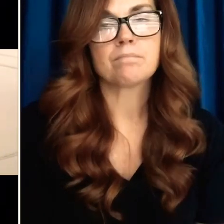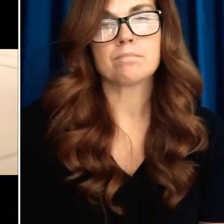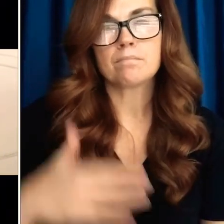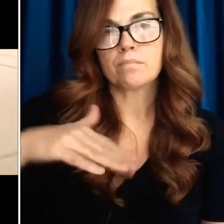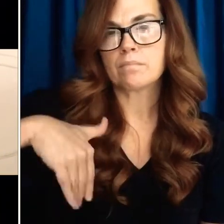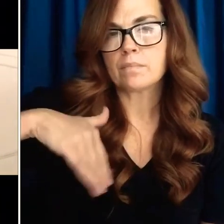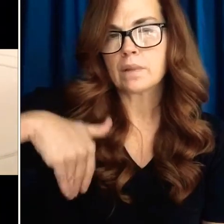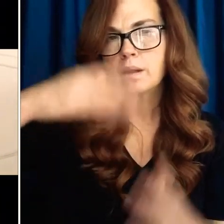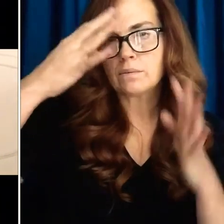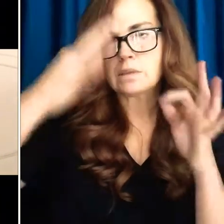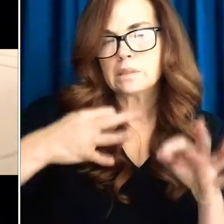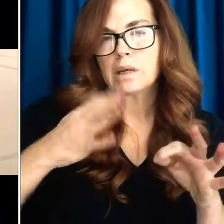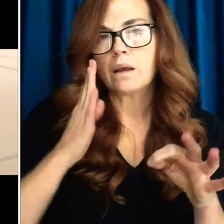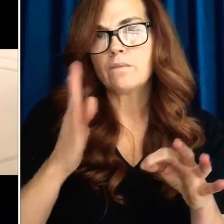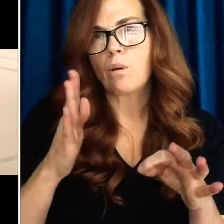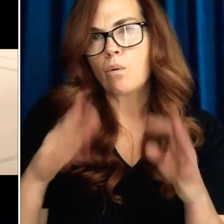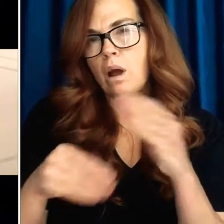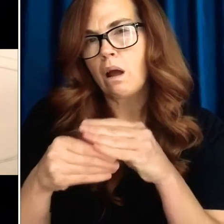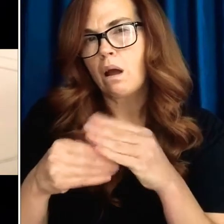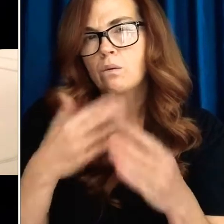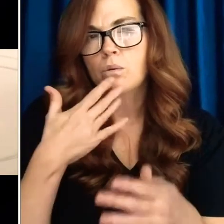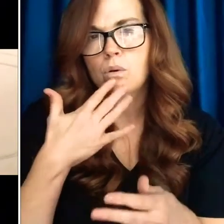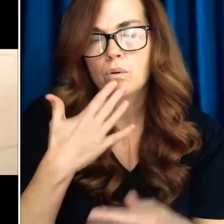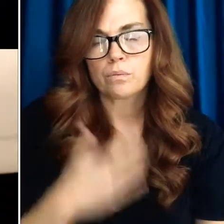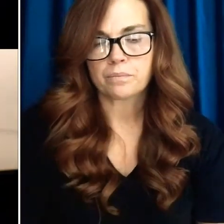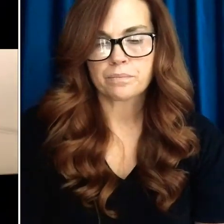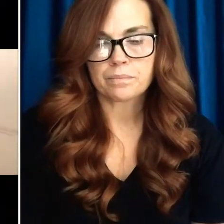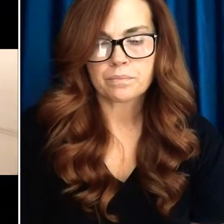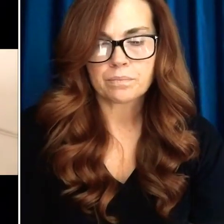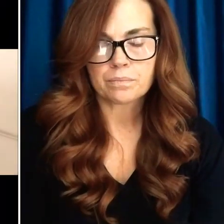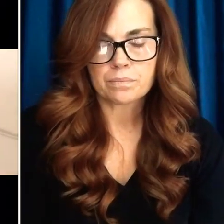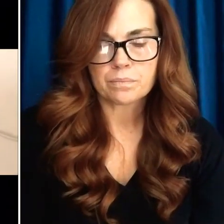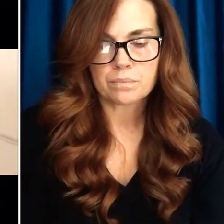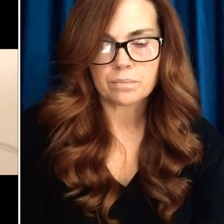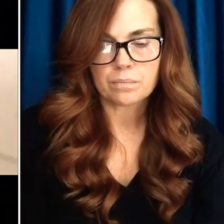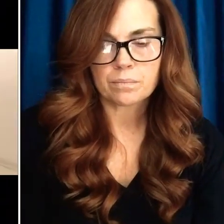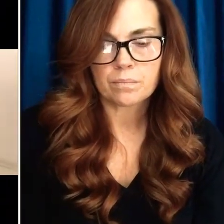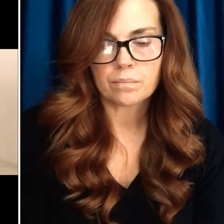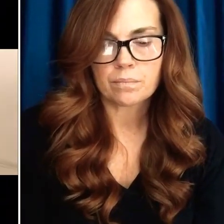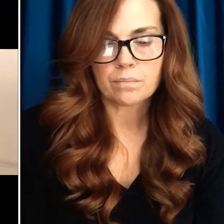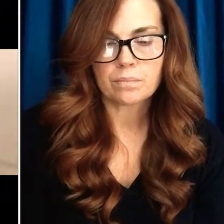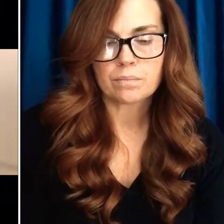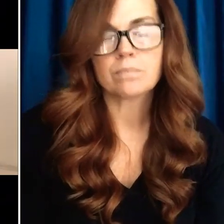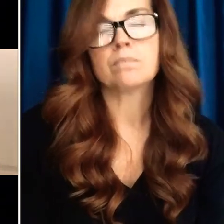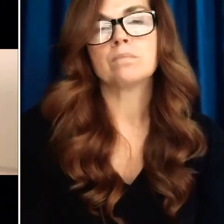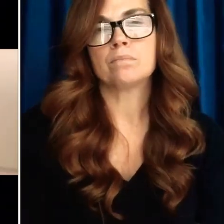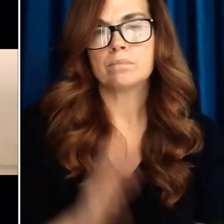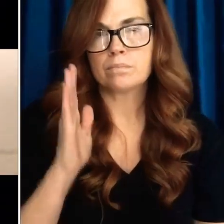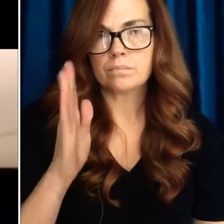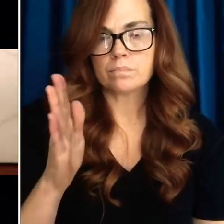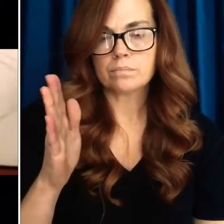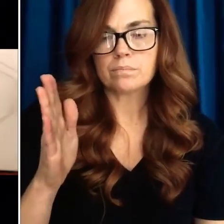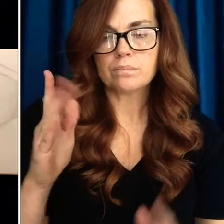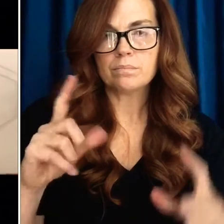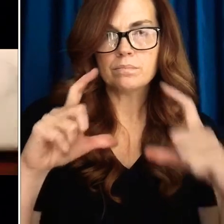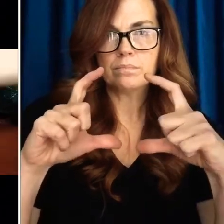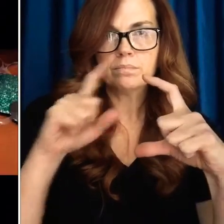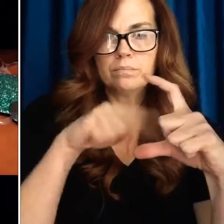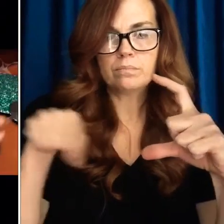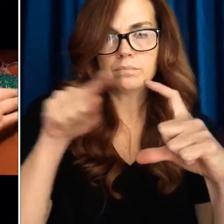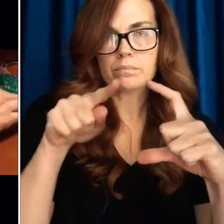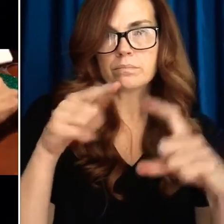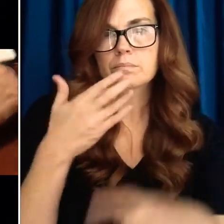And I haven't decided yet if I'm going to be adding any color to mine yet, because I'm going to have the iris,